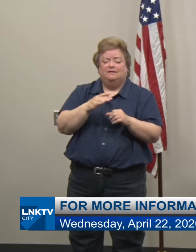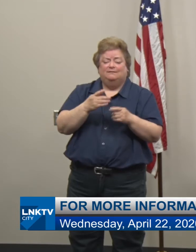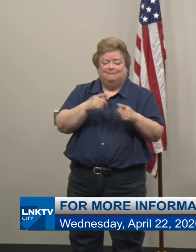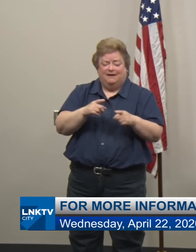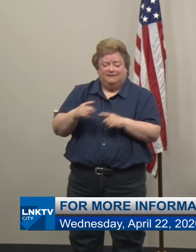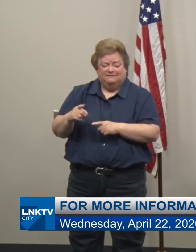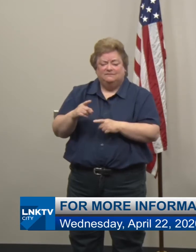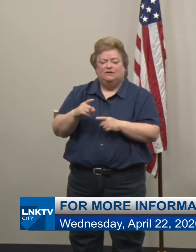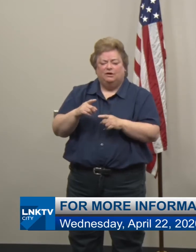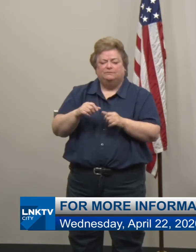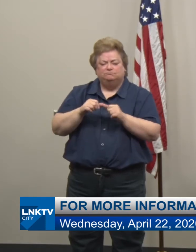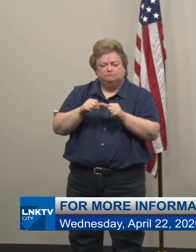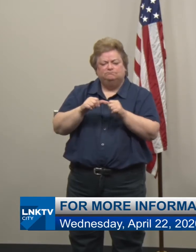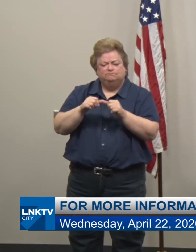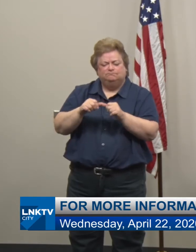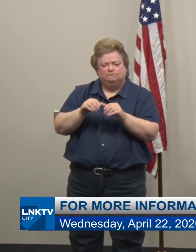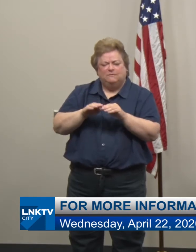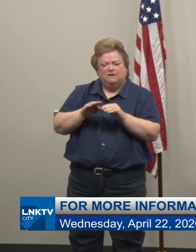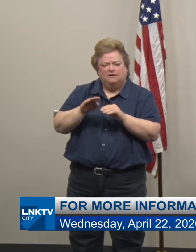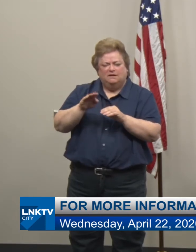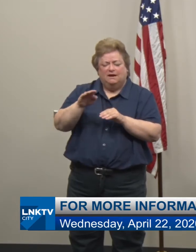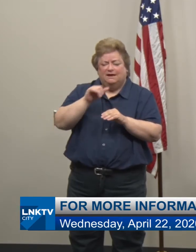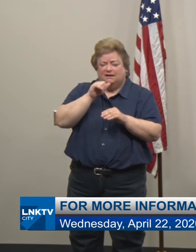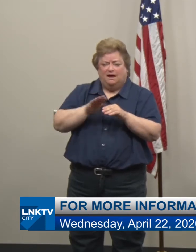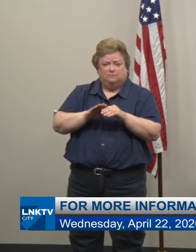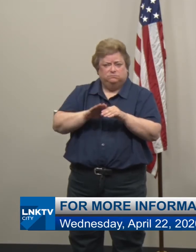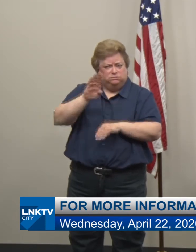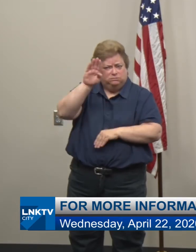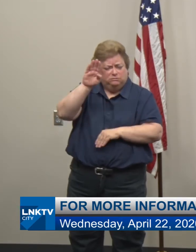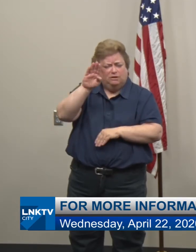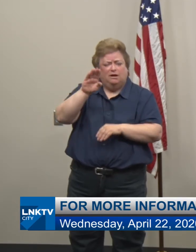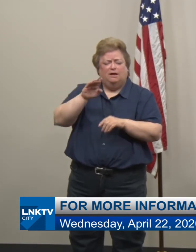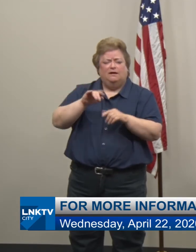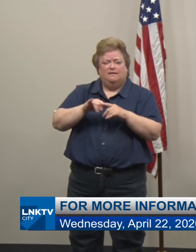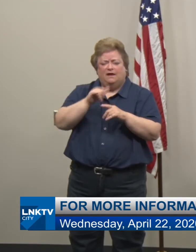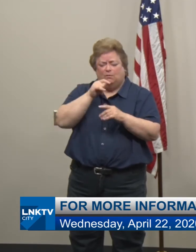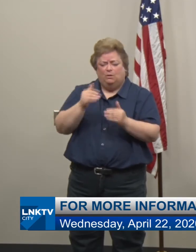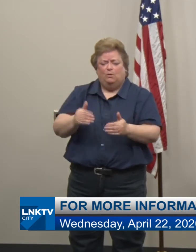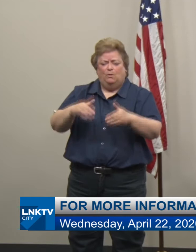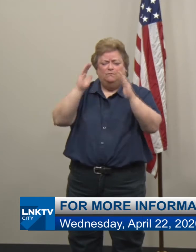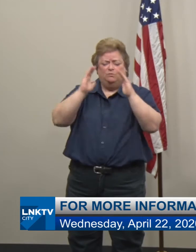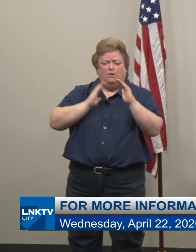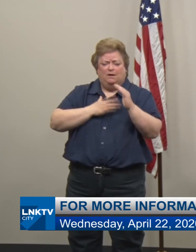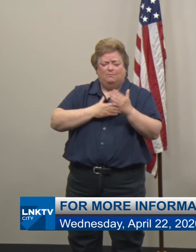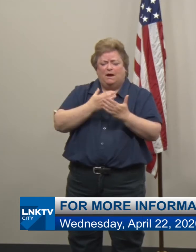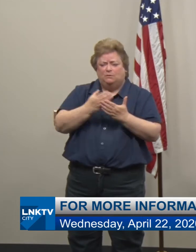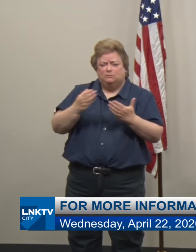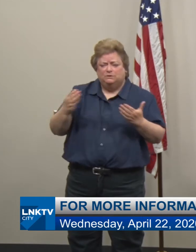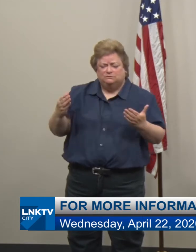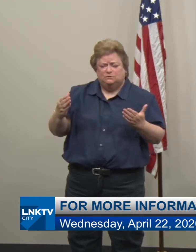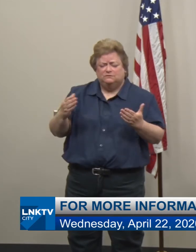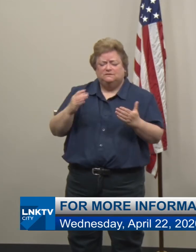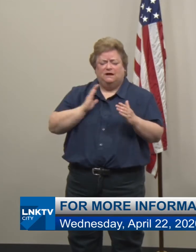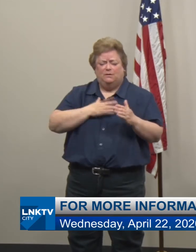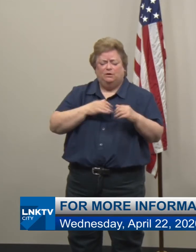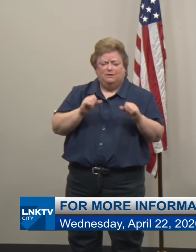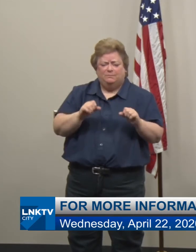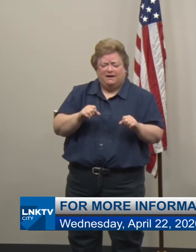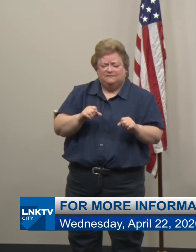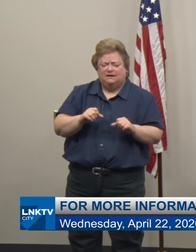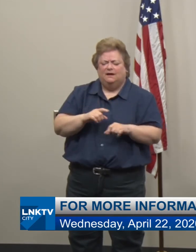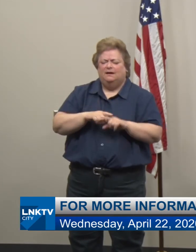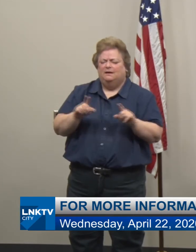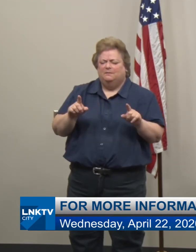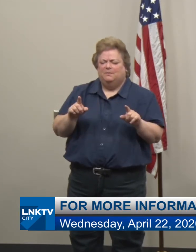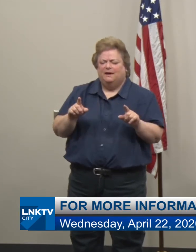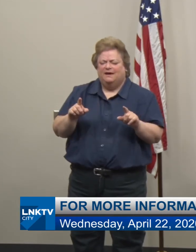this pandemic, rather than a sharp increase that would overwhelm our resources and capacity. Again,